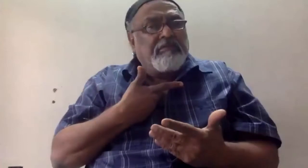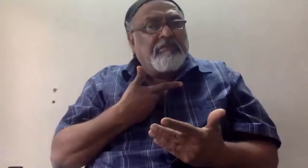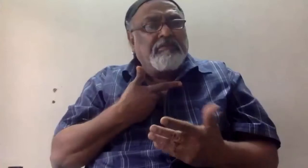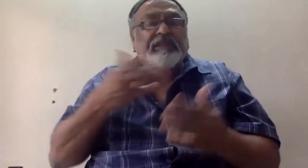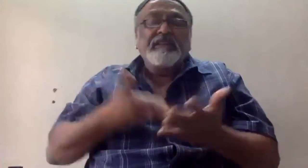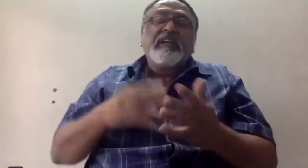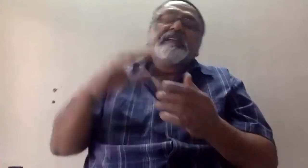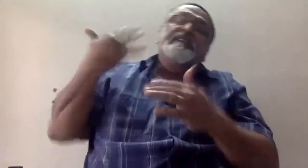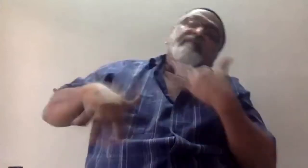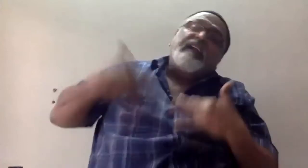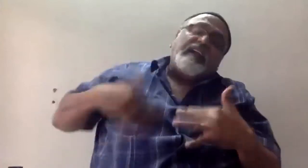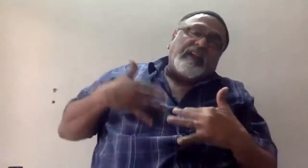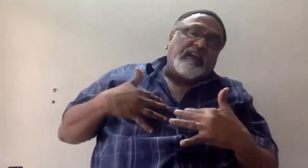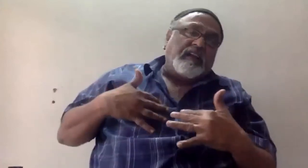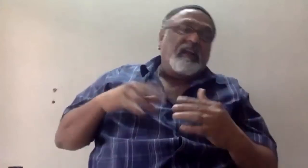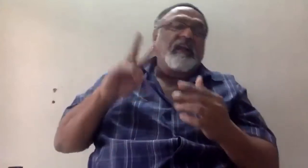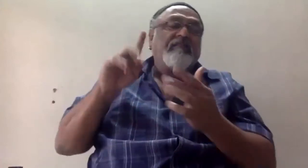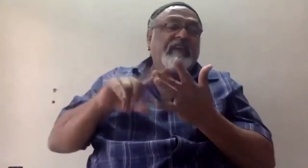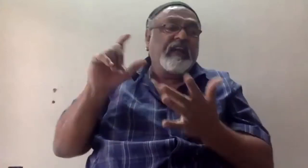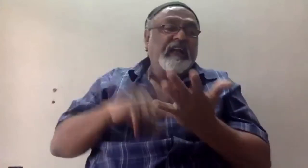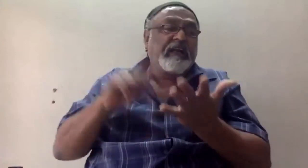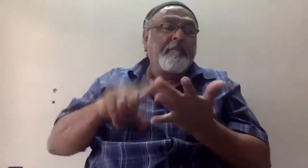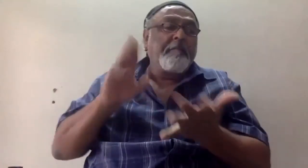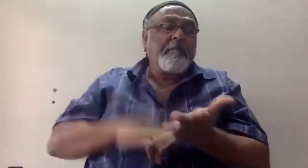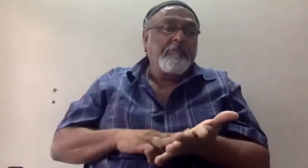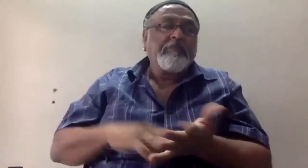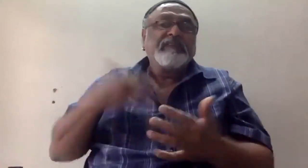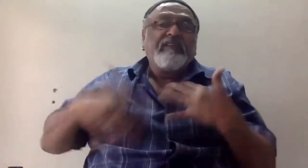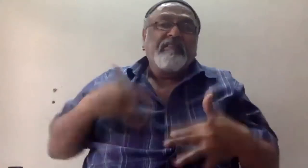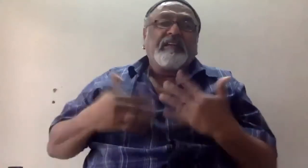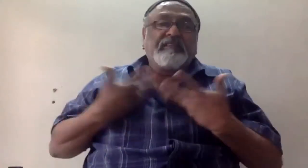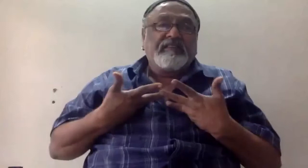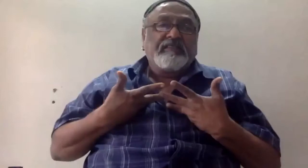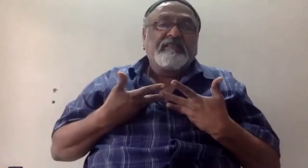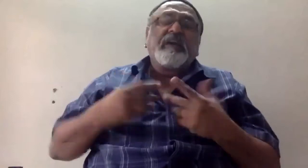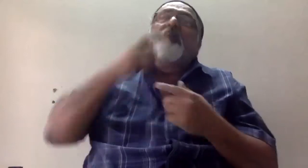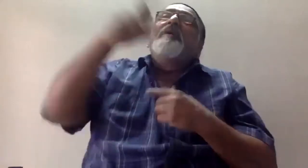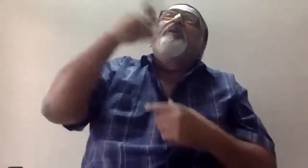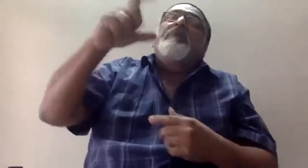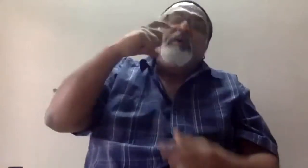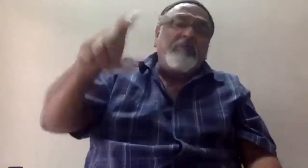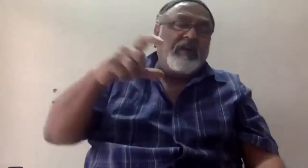or people complaining about something. So that is often considered as access to